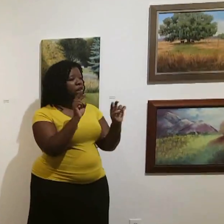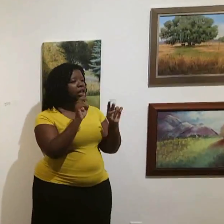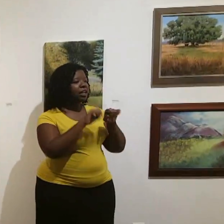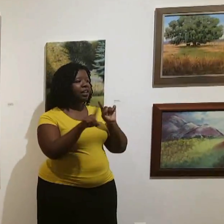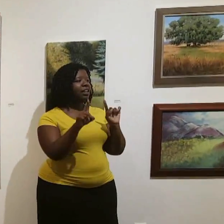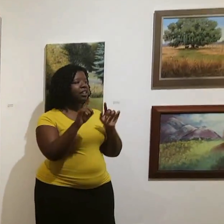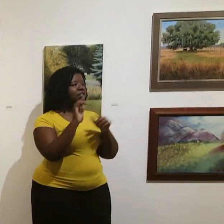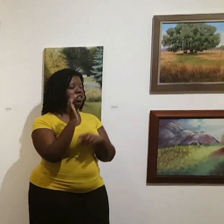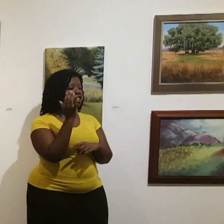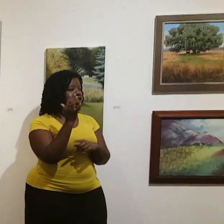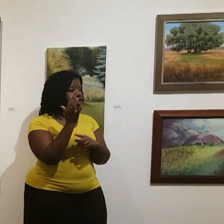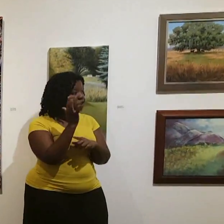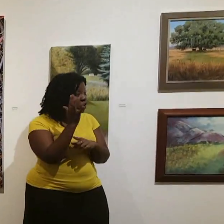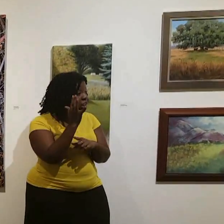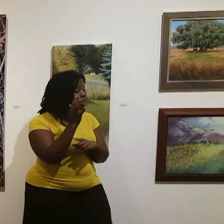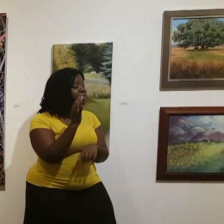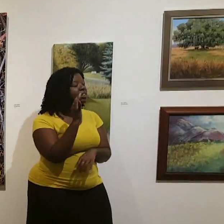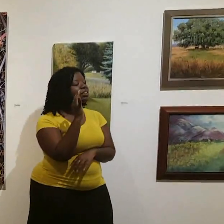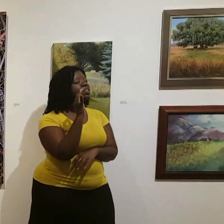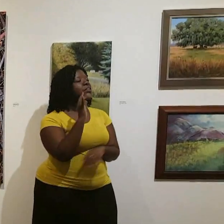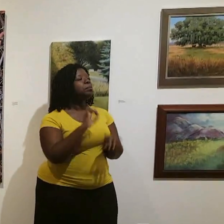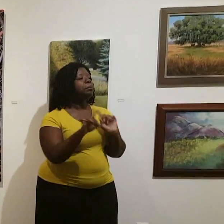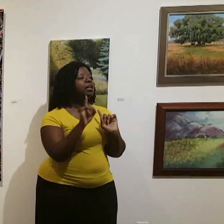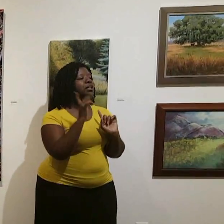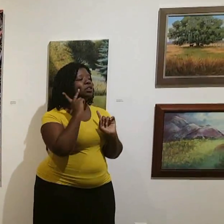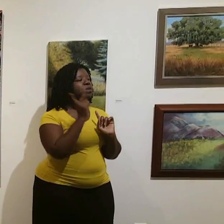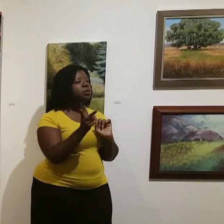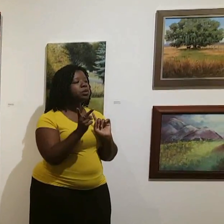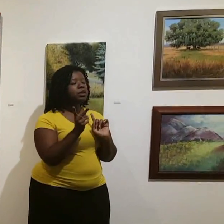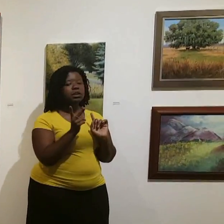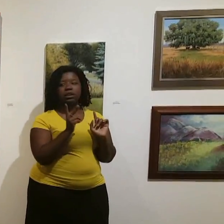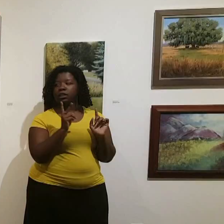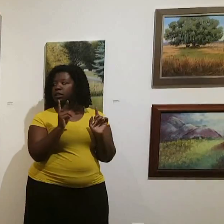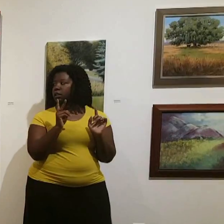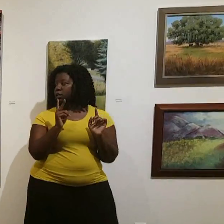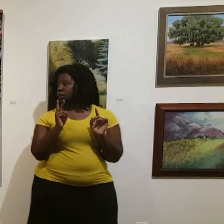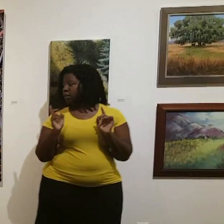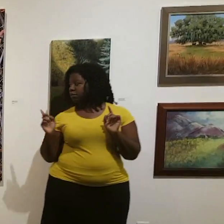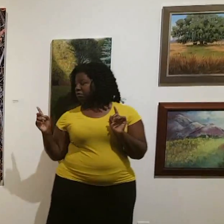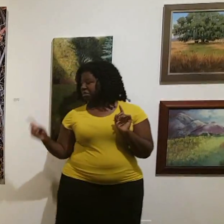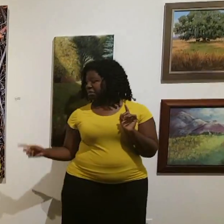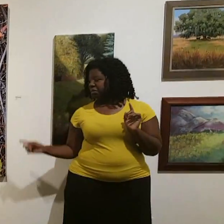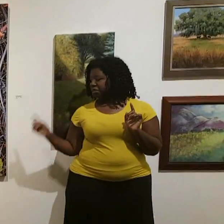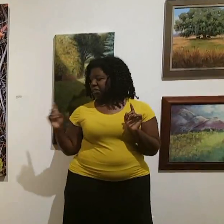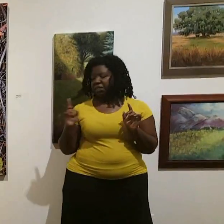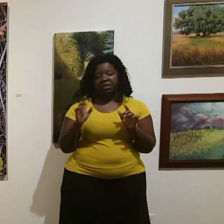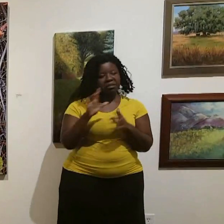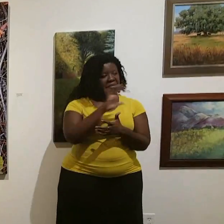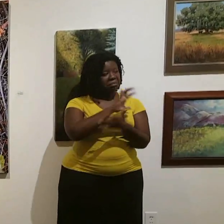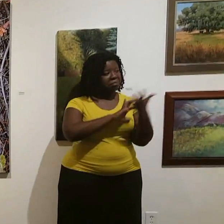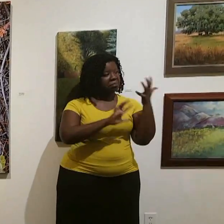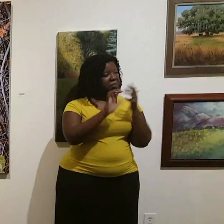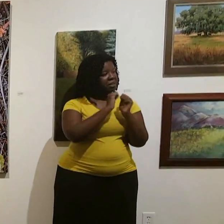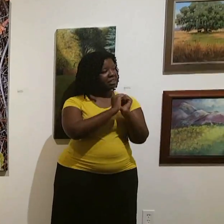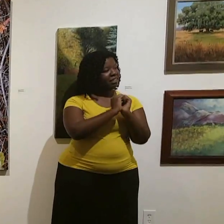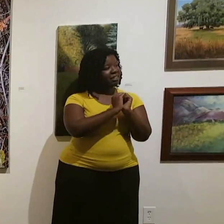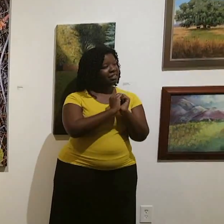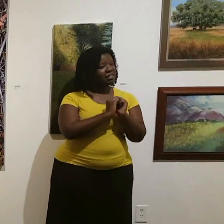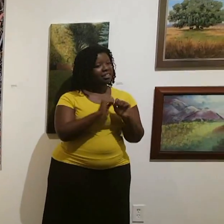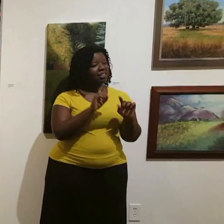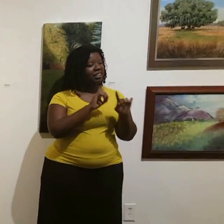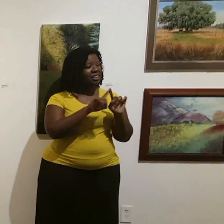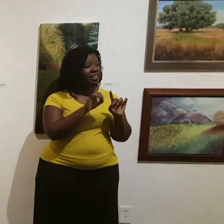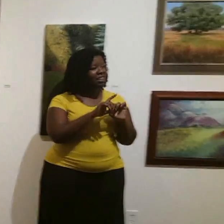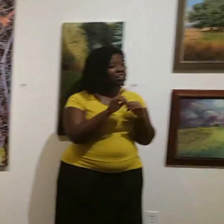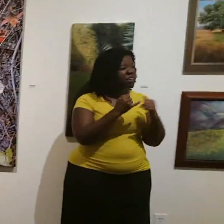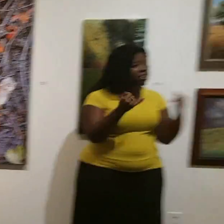you are seeing that combination, and then these things, you know, it's just a different kind of vine also bind